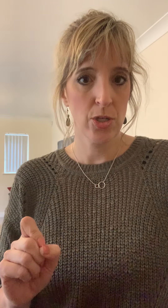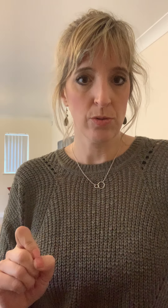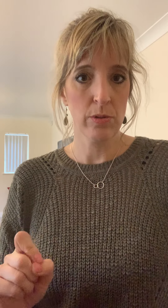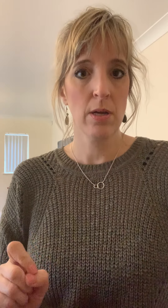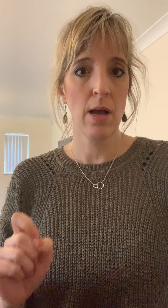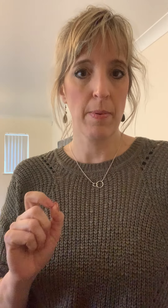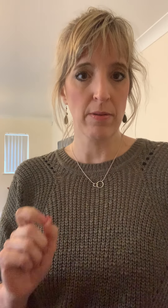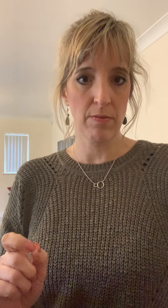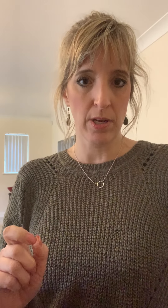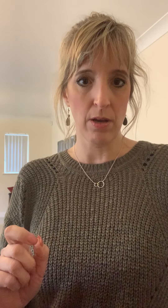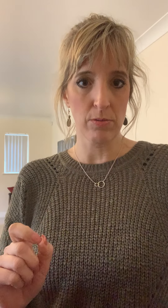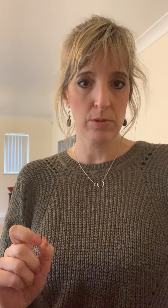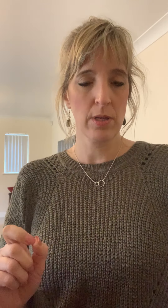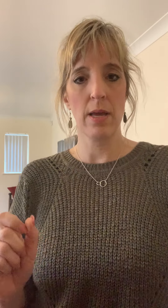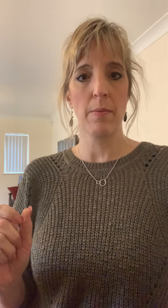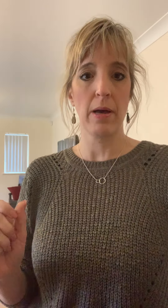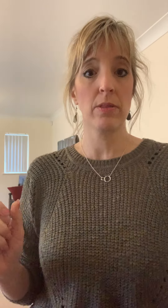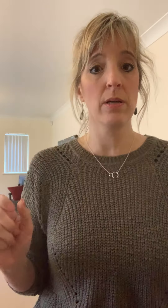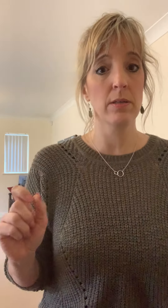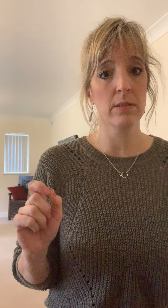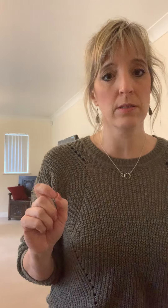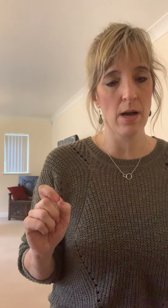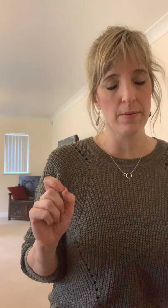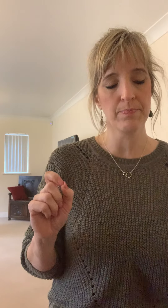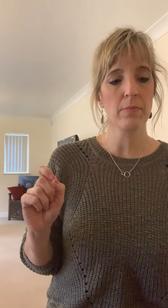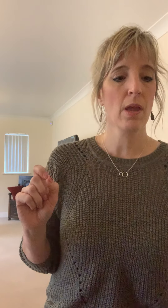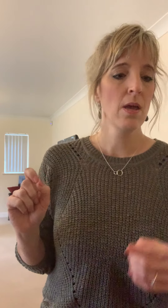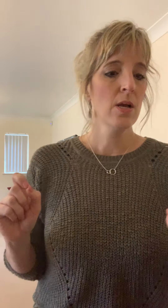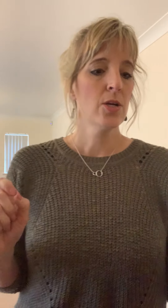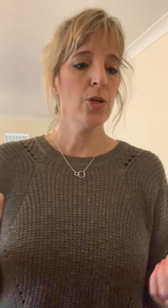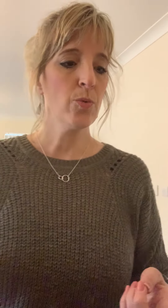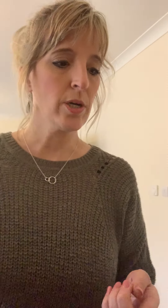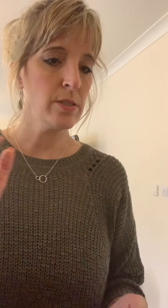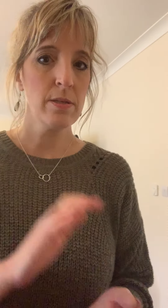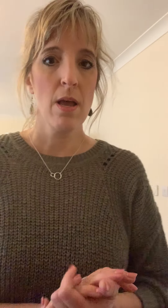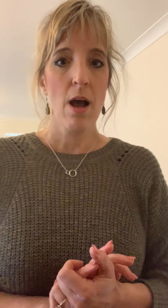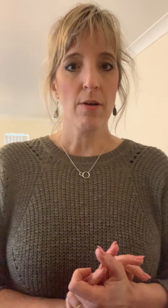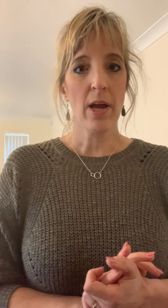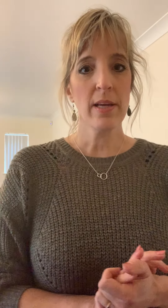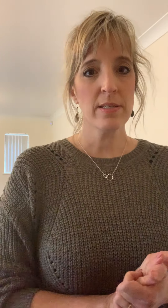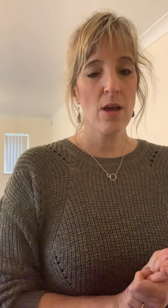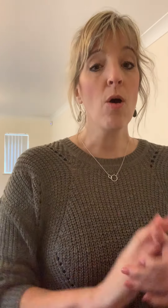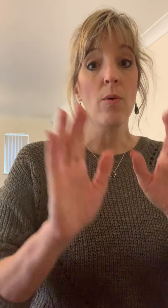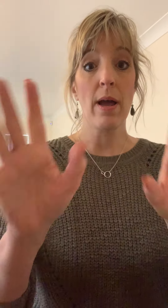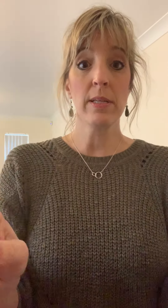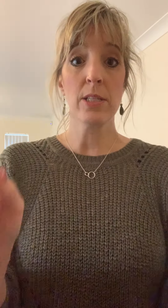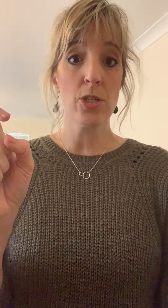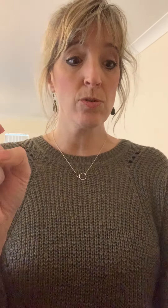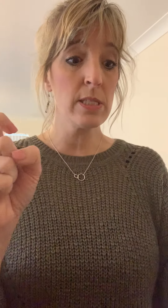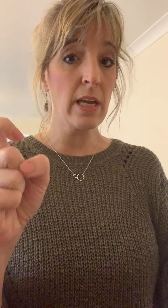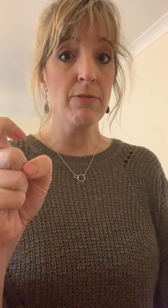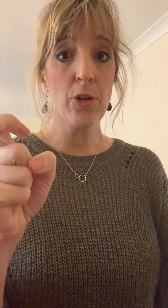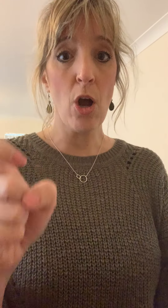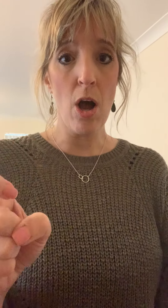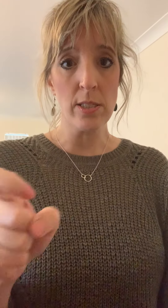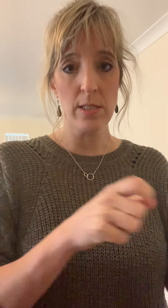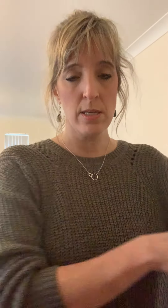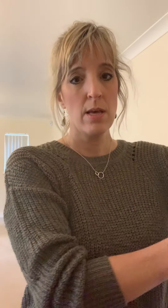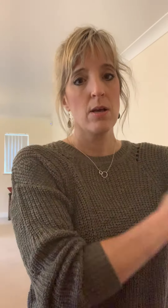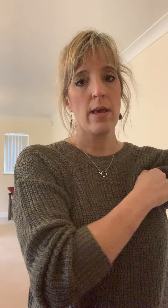too about the video and about the new words. All right. Oh, I need to do the sign for cost. Okay,